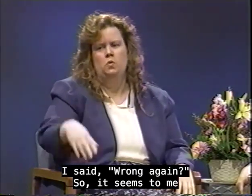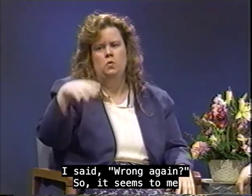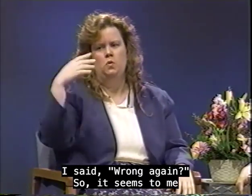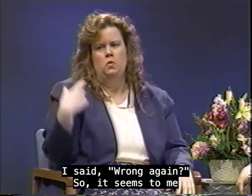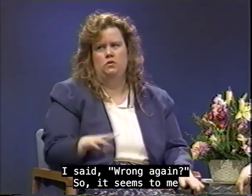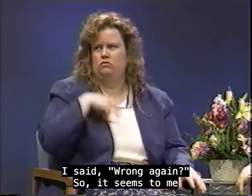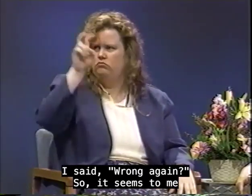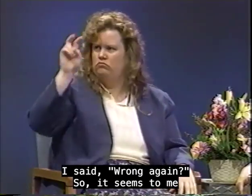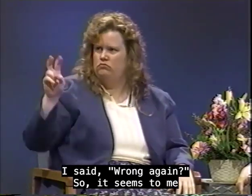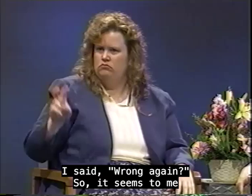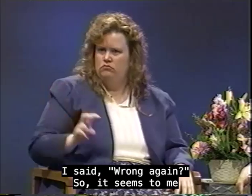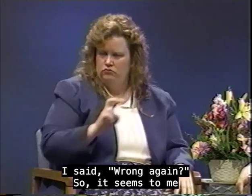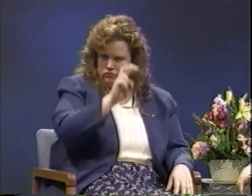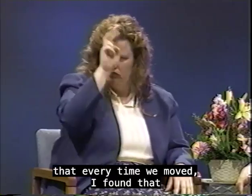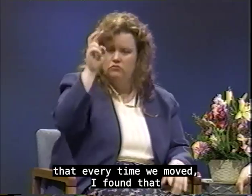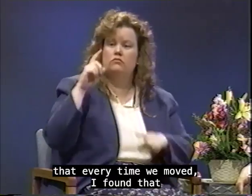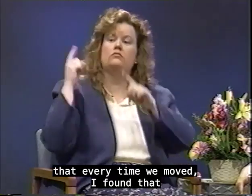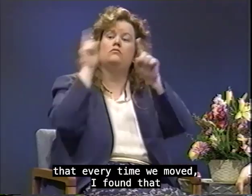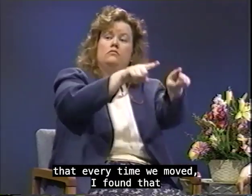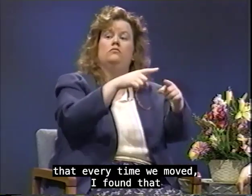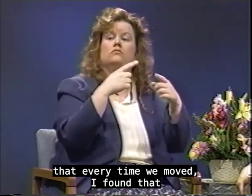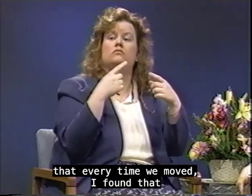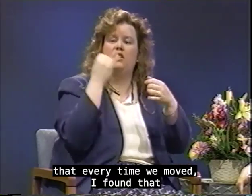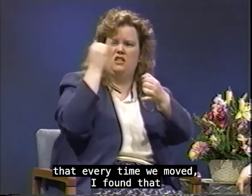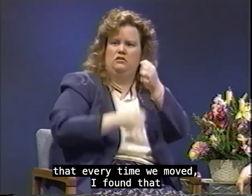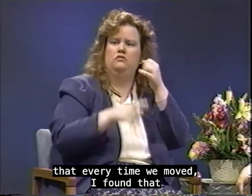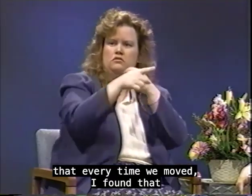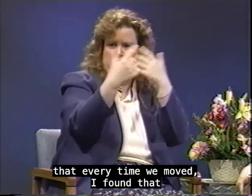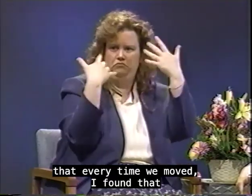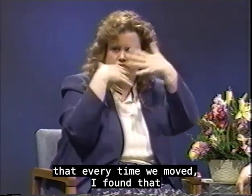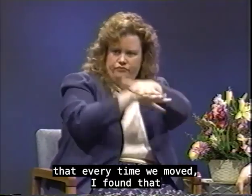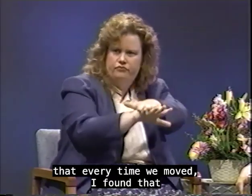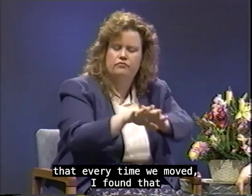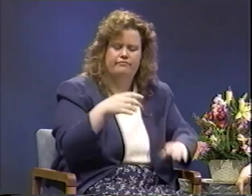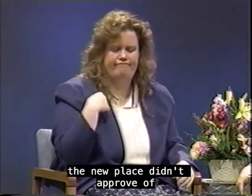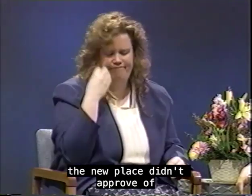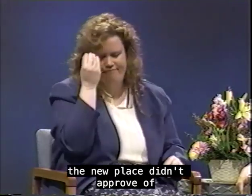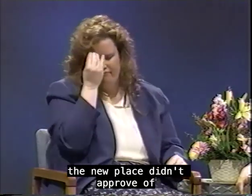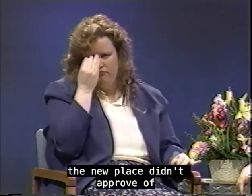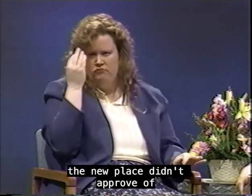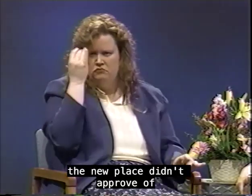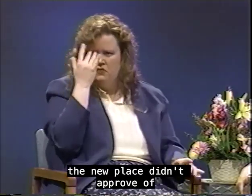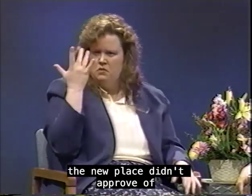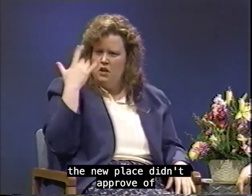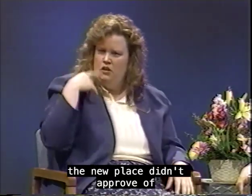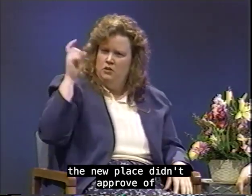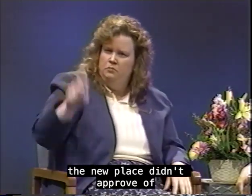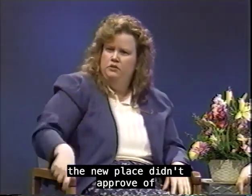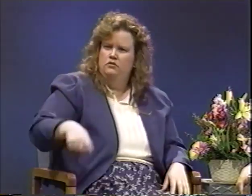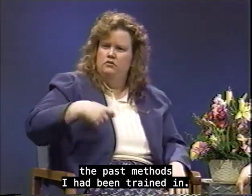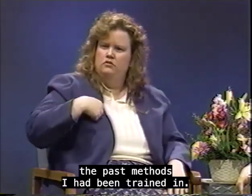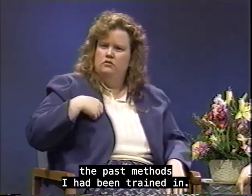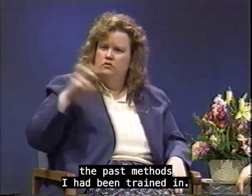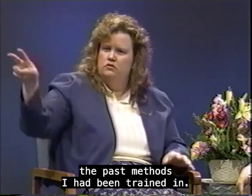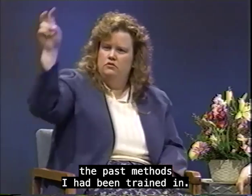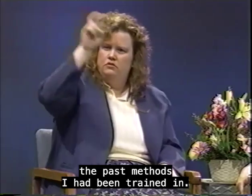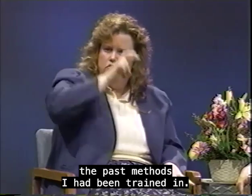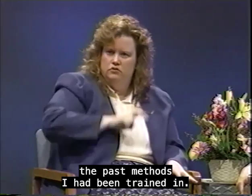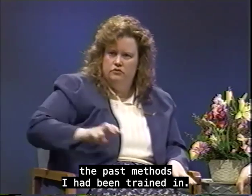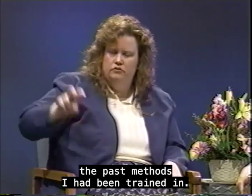So it seems to me that every time we moved, I found that the new place didn't approve of the past methods I had been